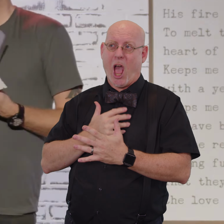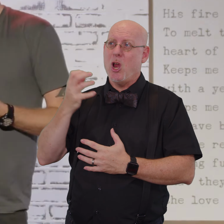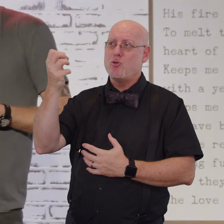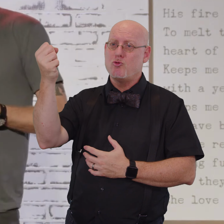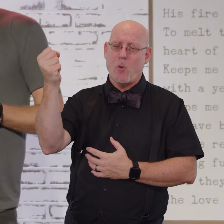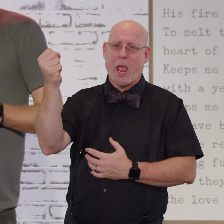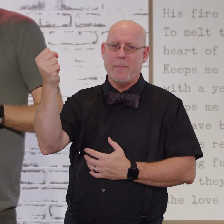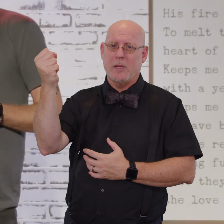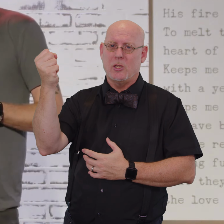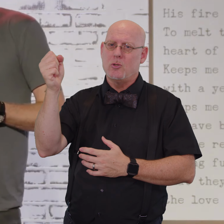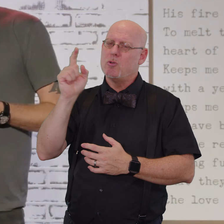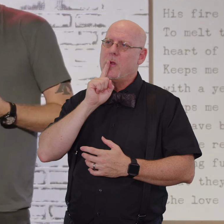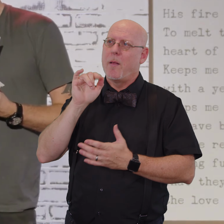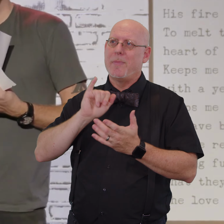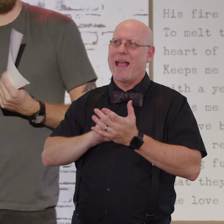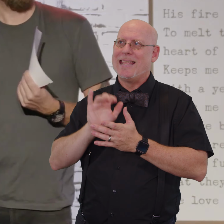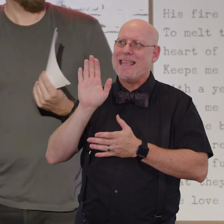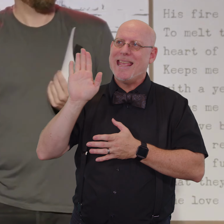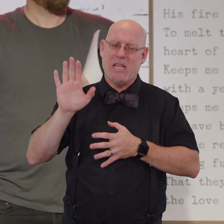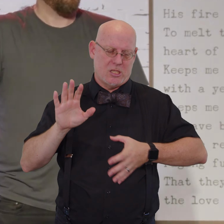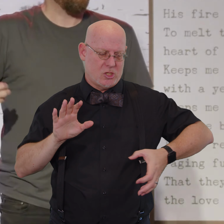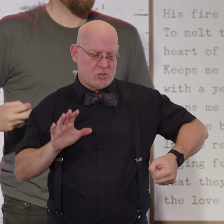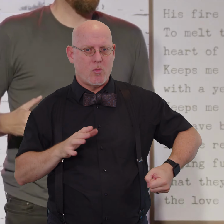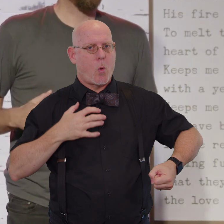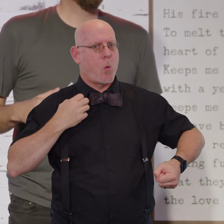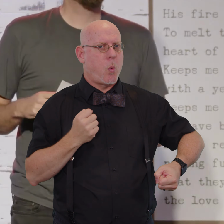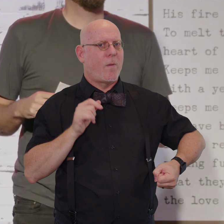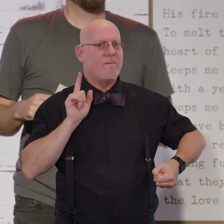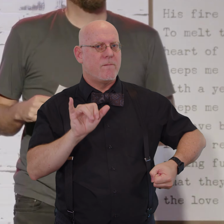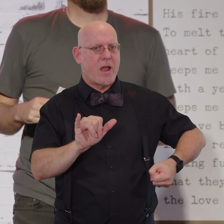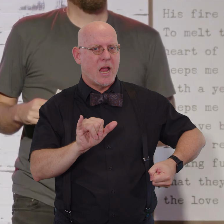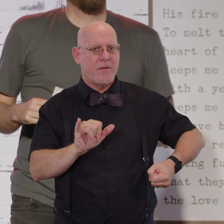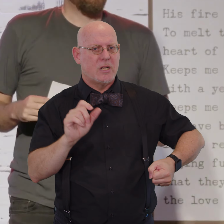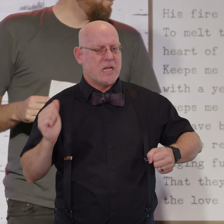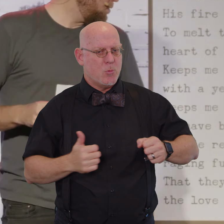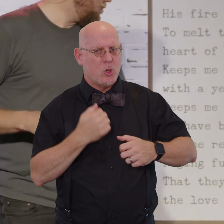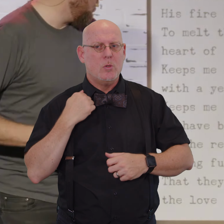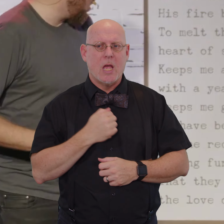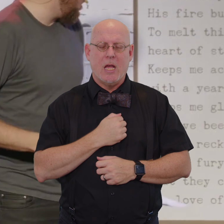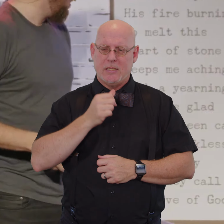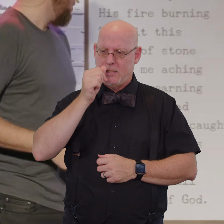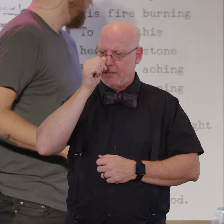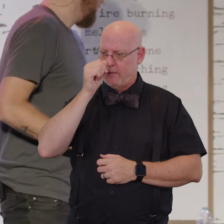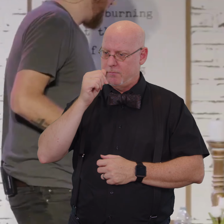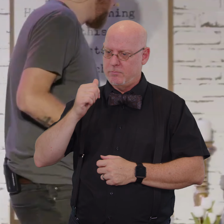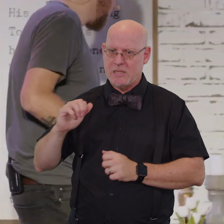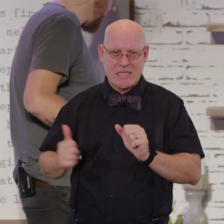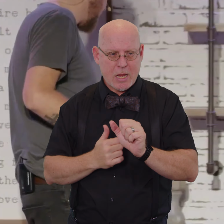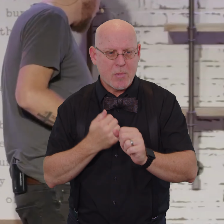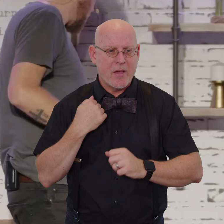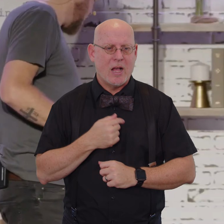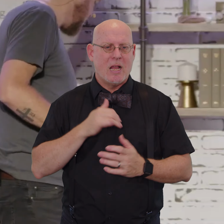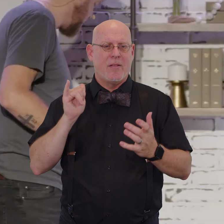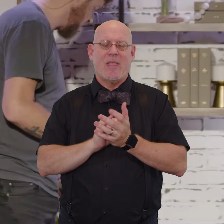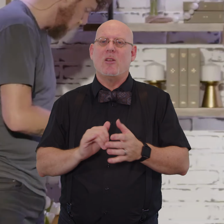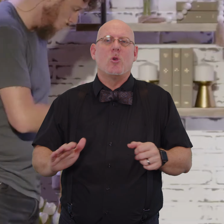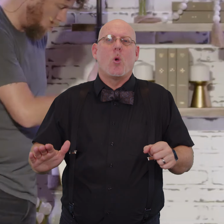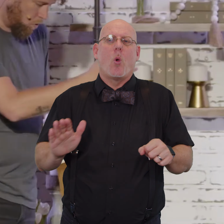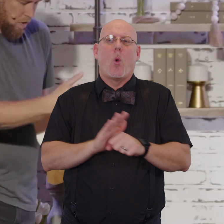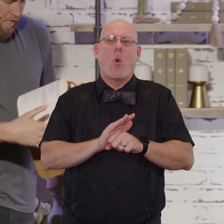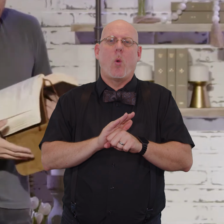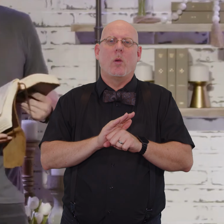not that our grip is steadfast and sure but that his is he pursues us he comes after us